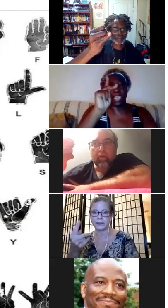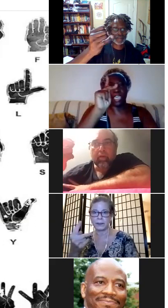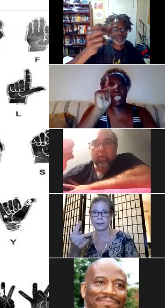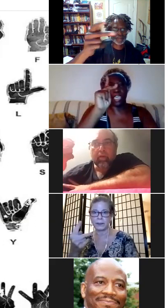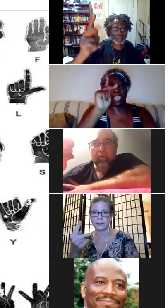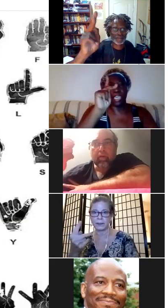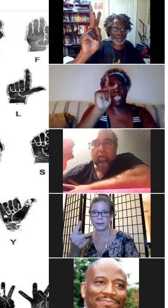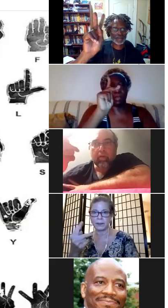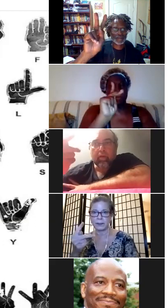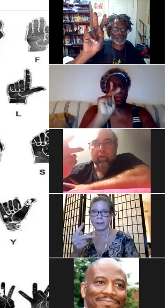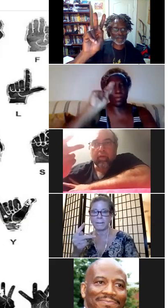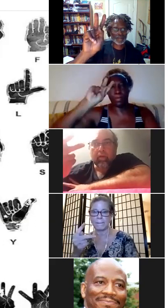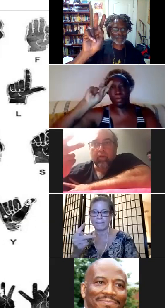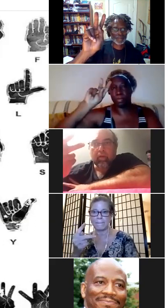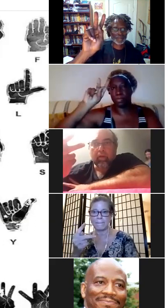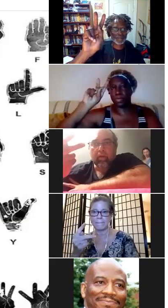K,